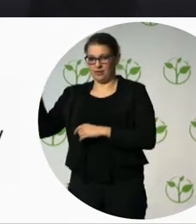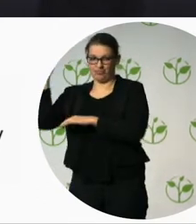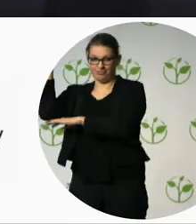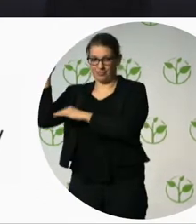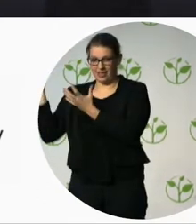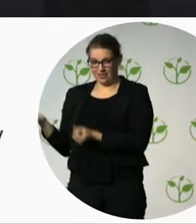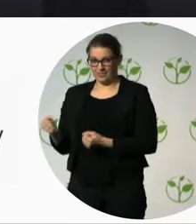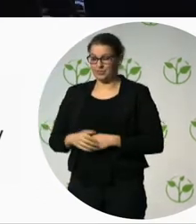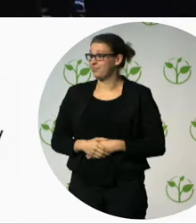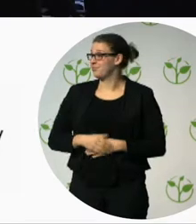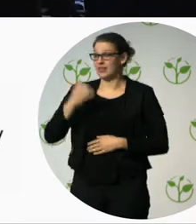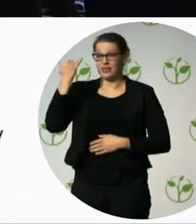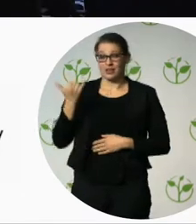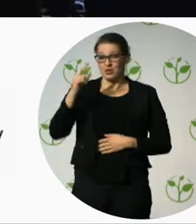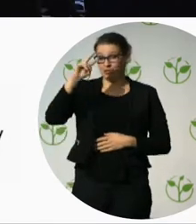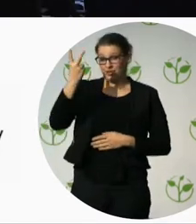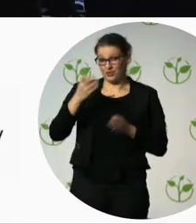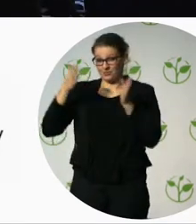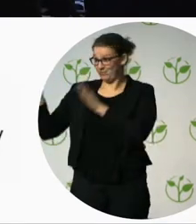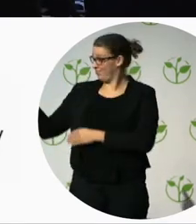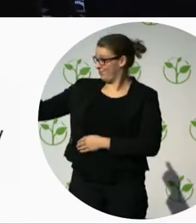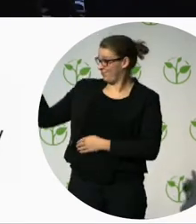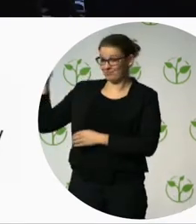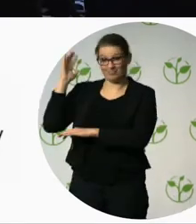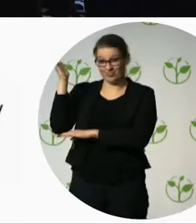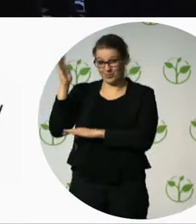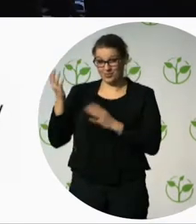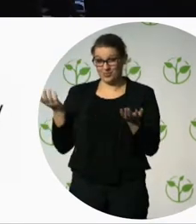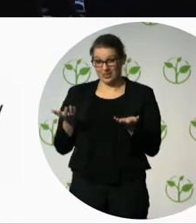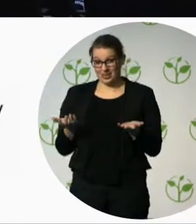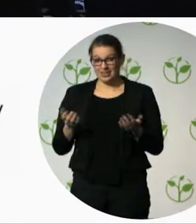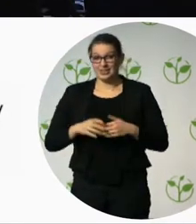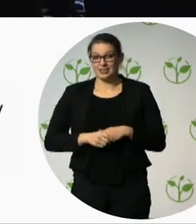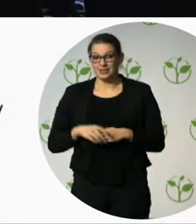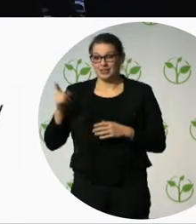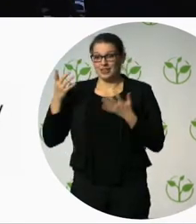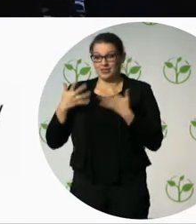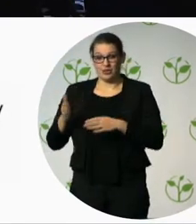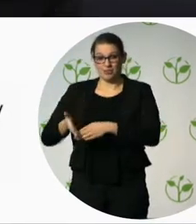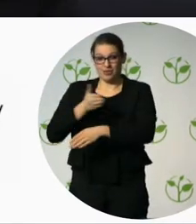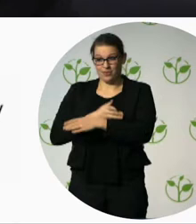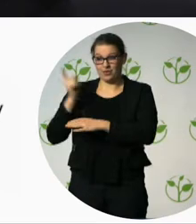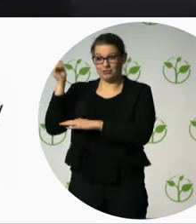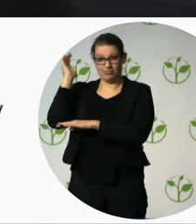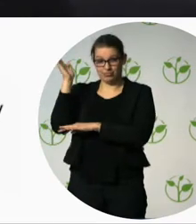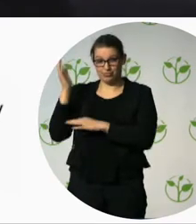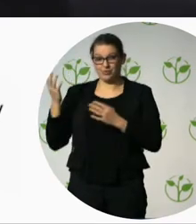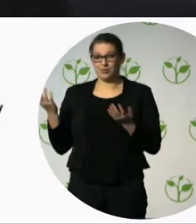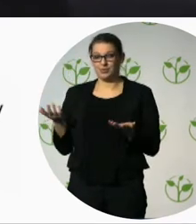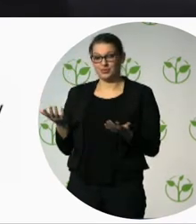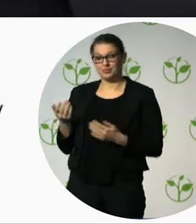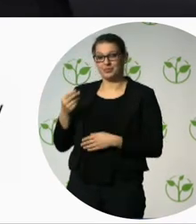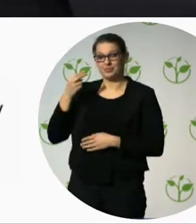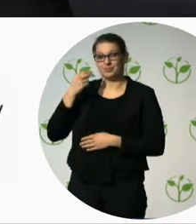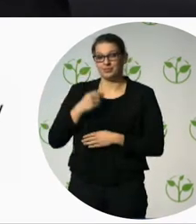is coming back, and a return visitor. So it's wonderful for us to have. Inmaculada was with us actually at the